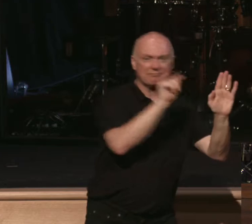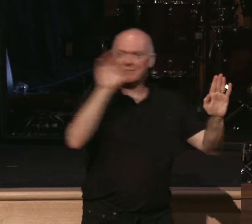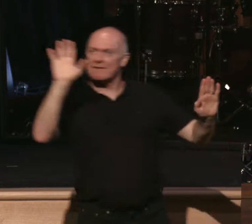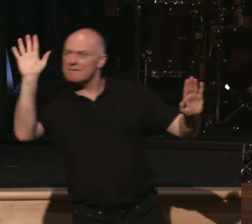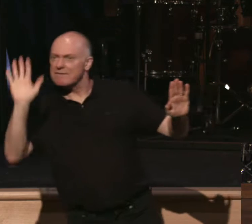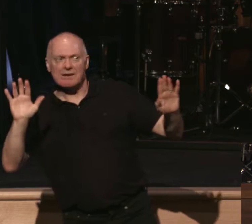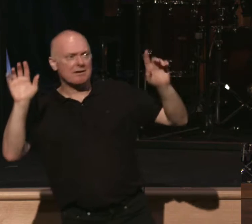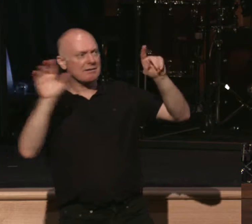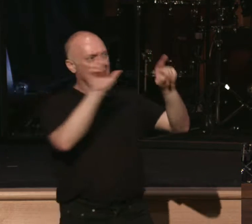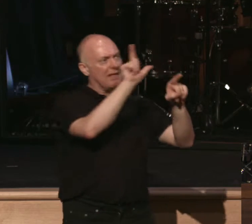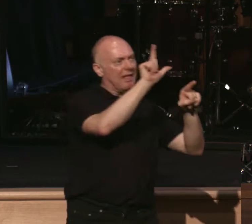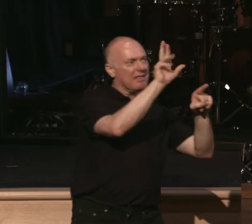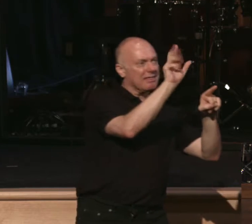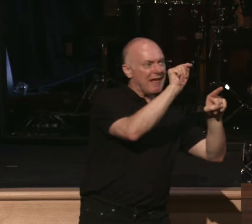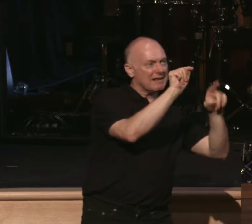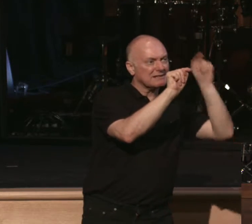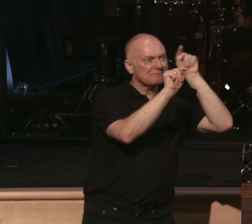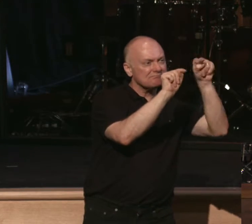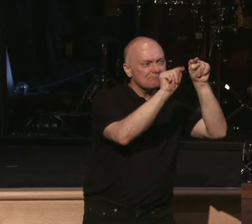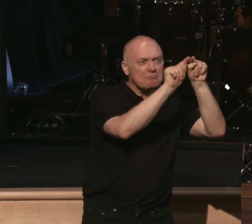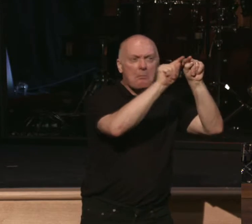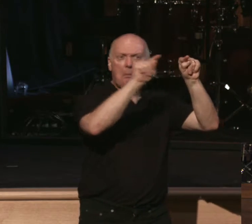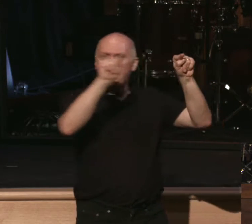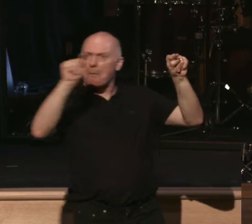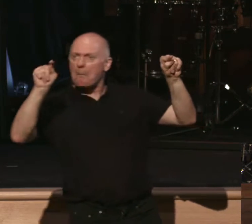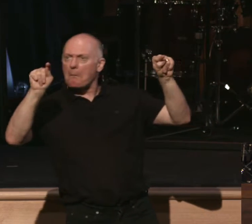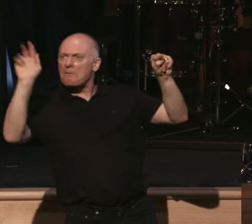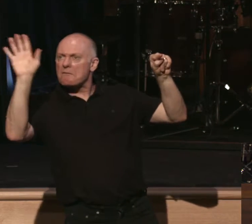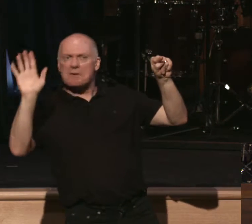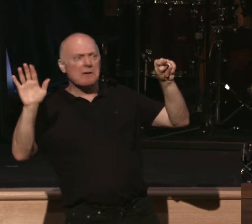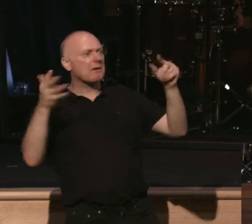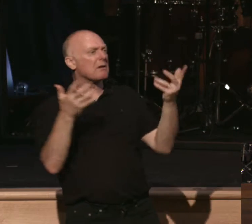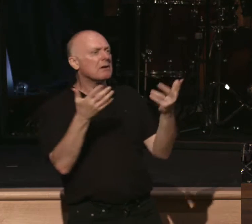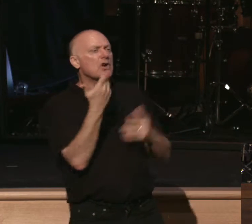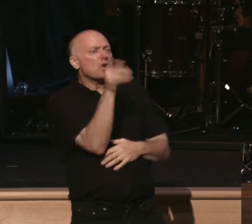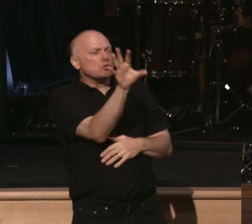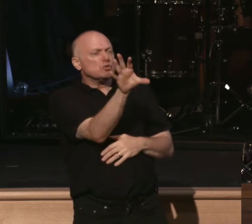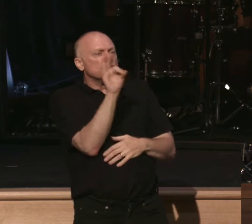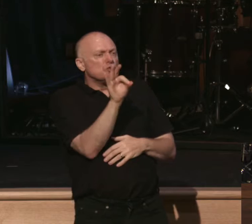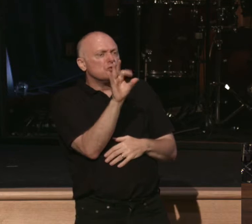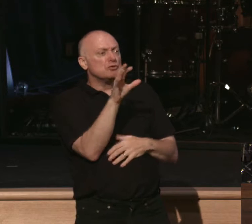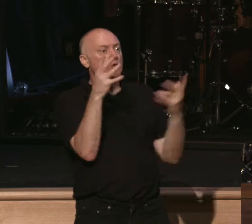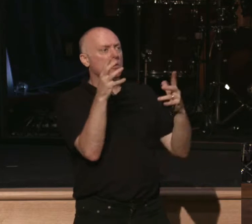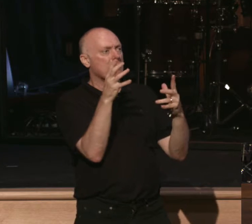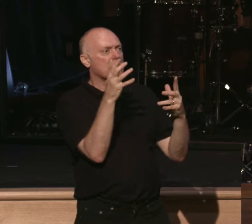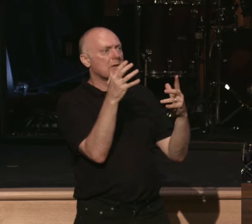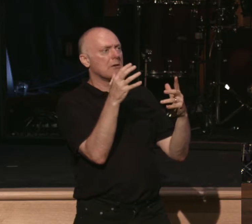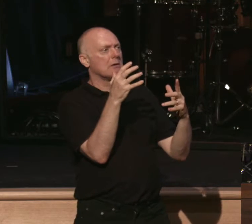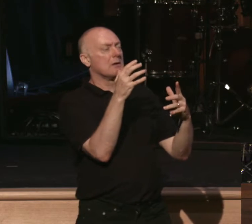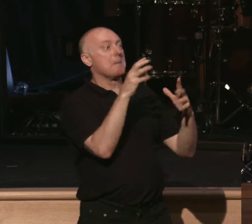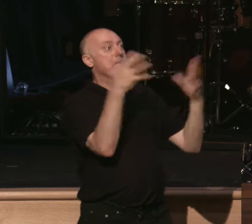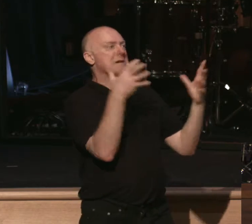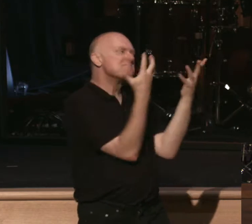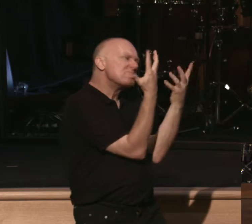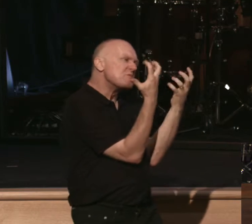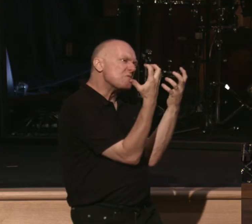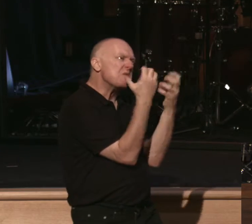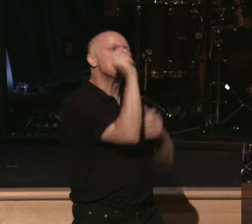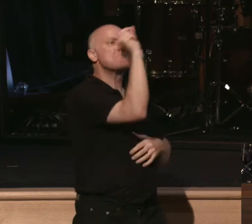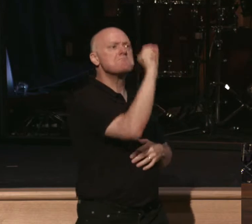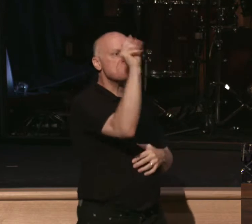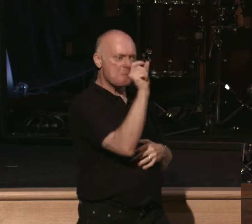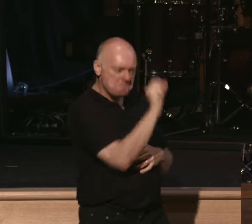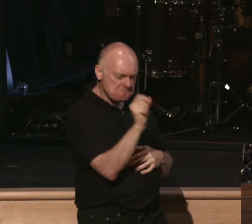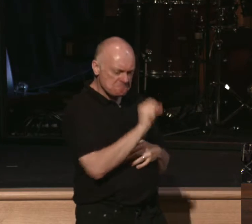section that says lust, and then there should be the 2 or 3 or 1 biggest broken cisterns, and then the 2 or 3 or